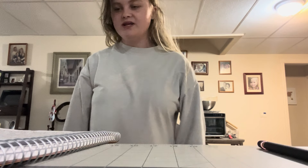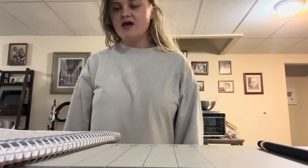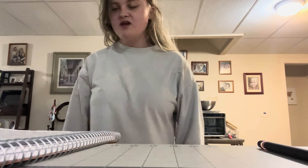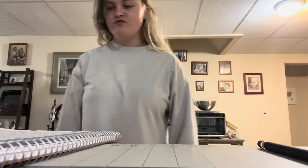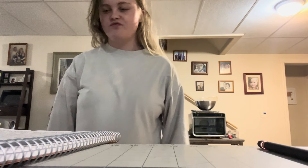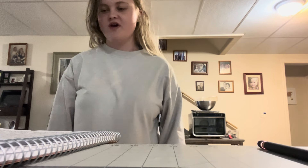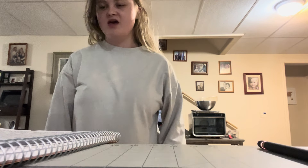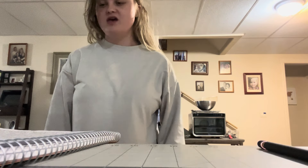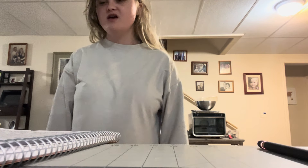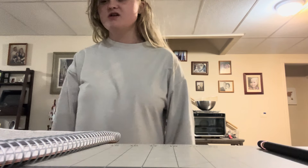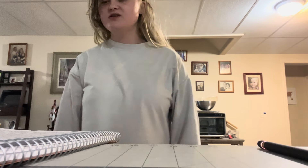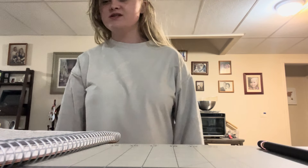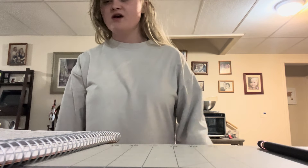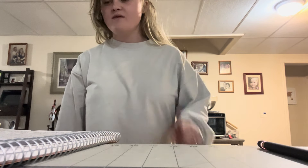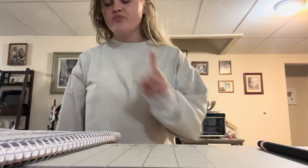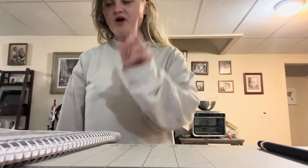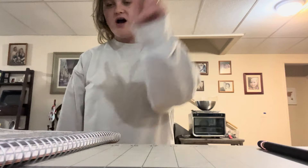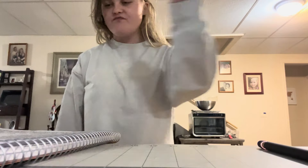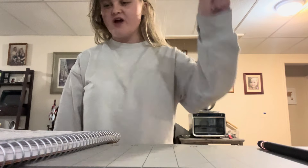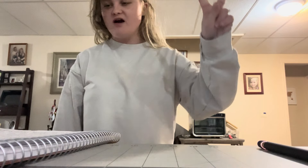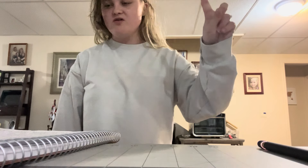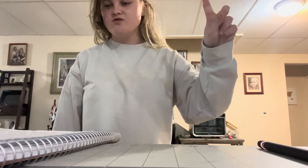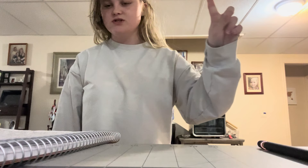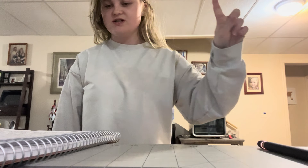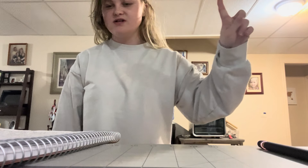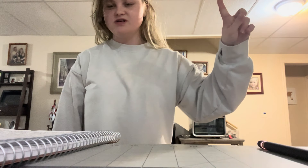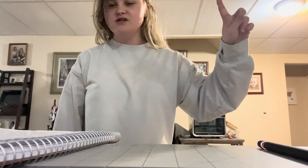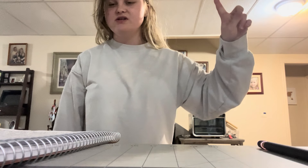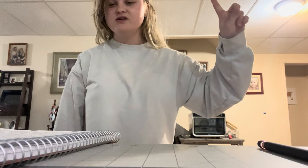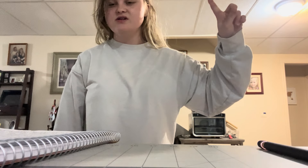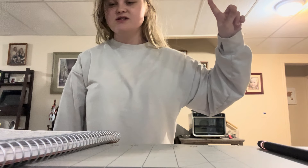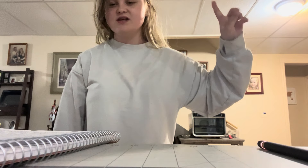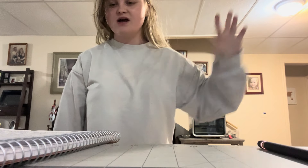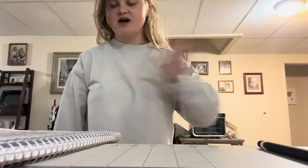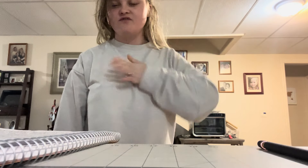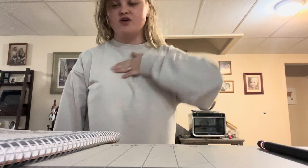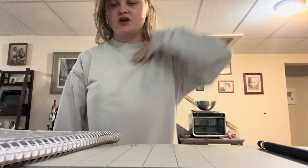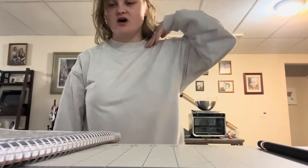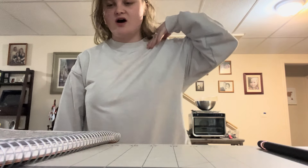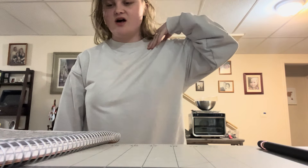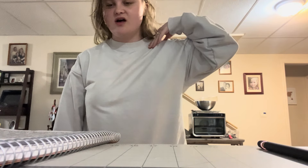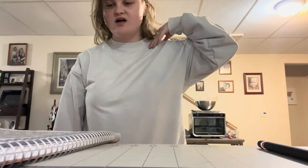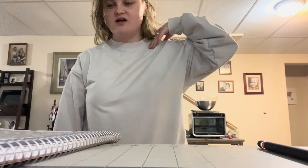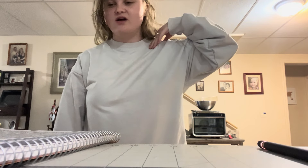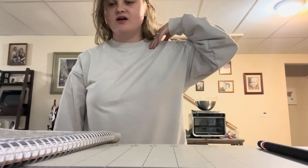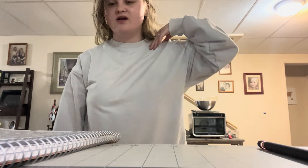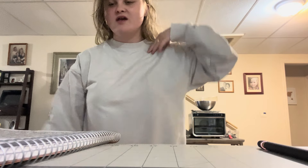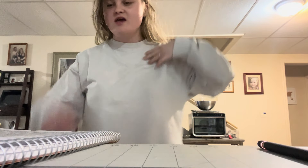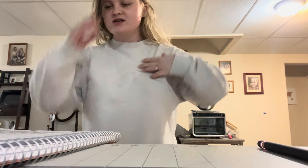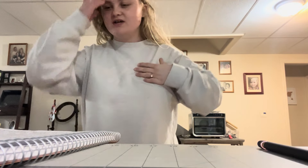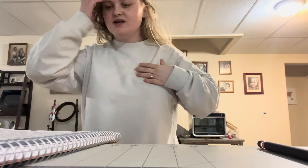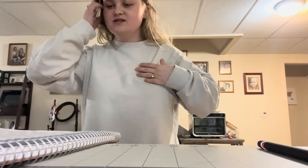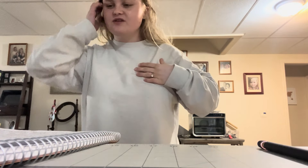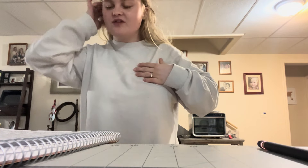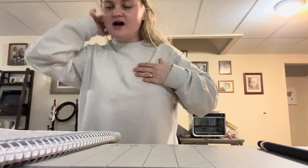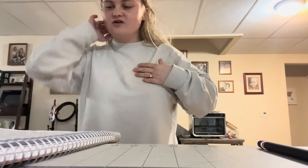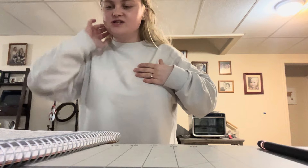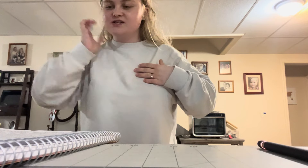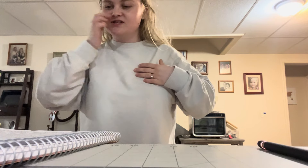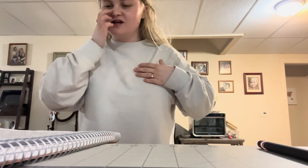gain fans of thousands that I've got. Tens of thousands of